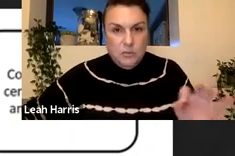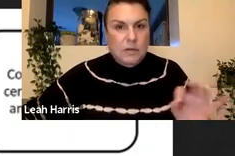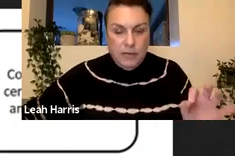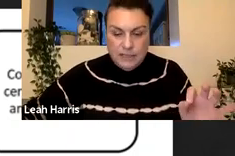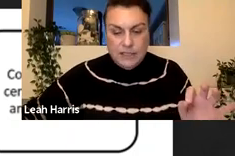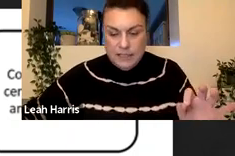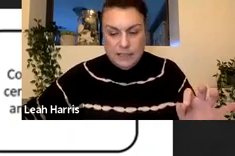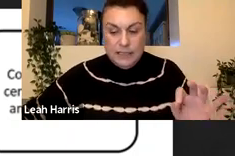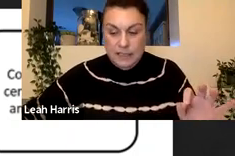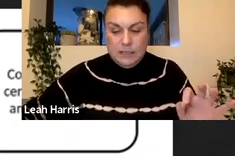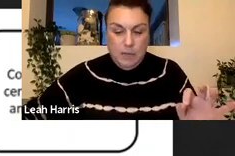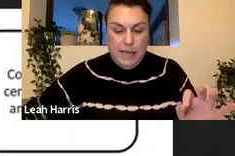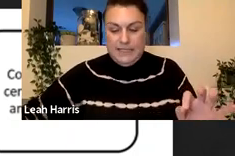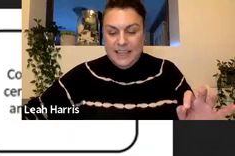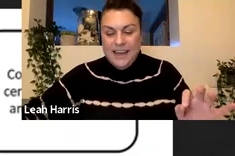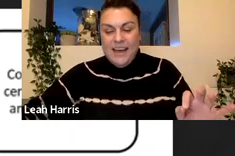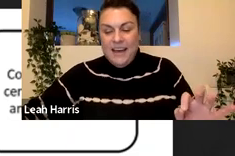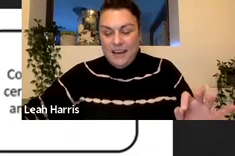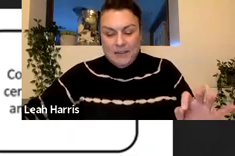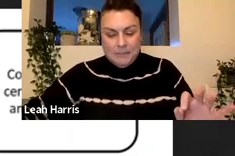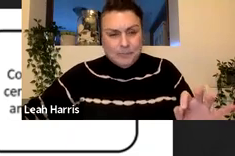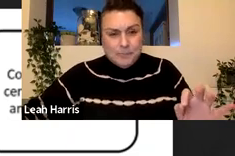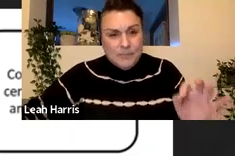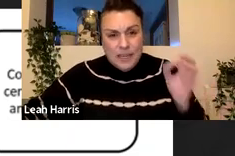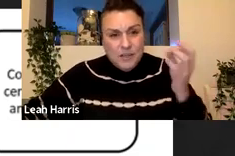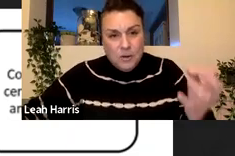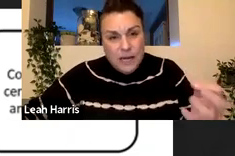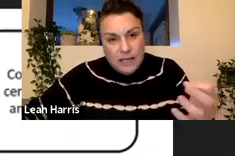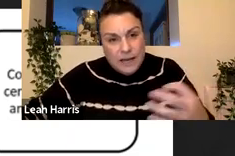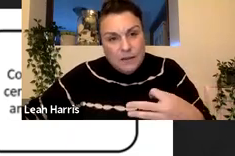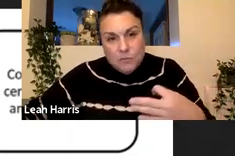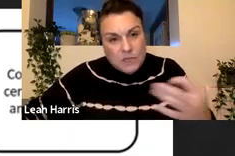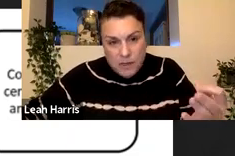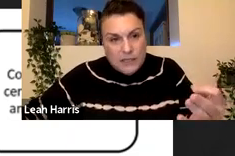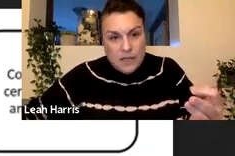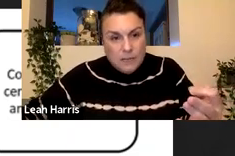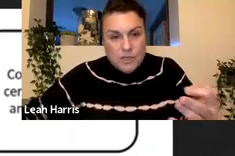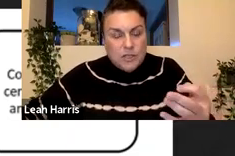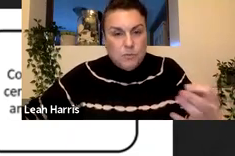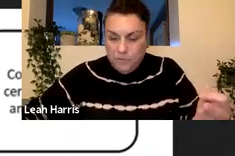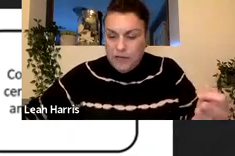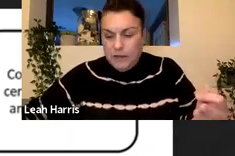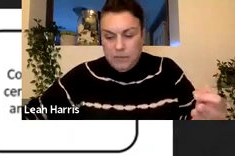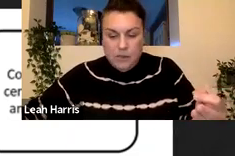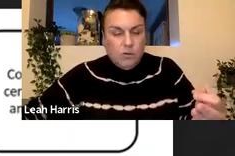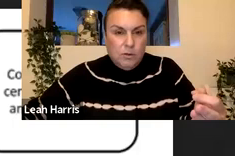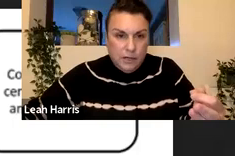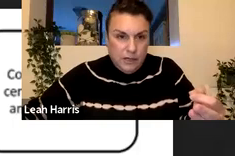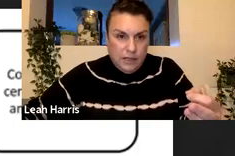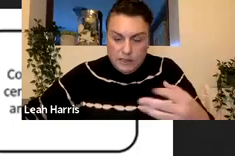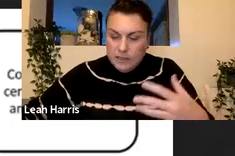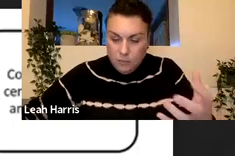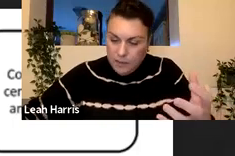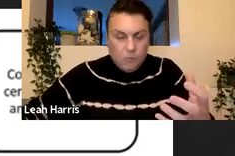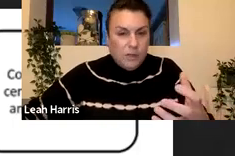imagine what a mess this is and it is a mess um you know and and the response options will vary by local